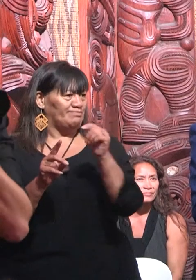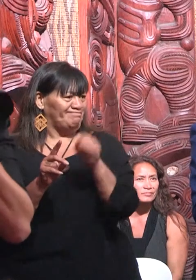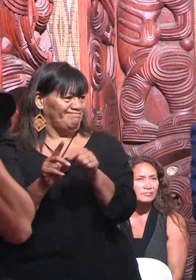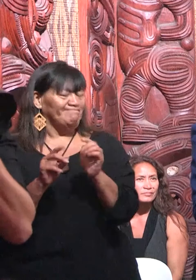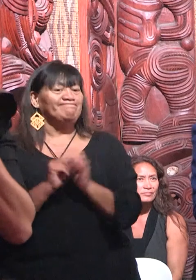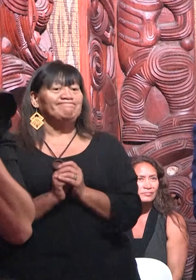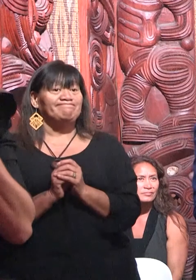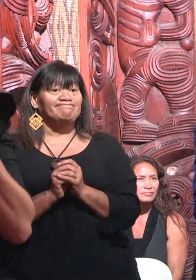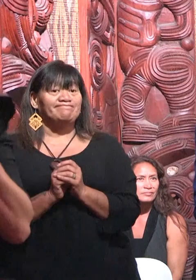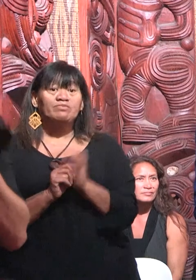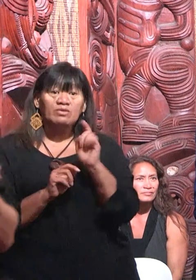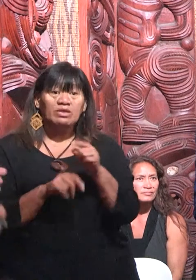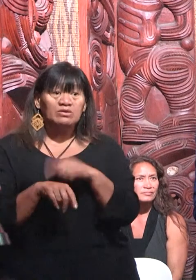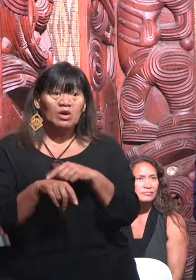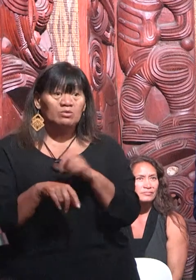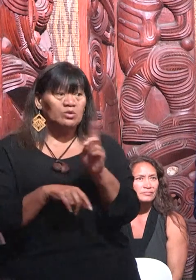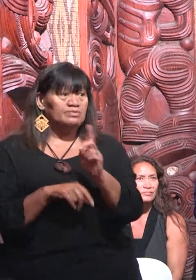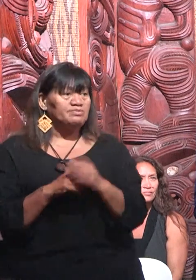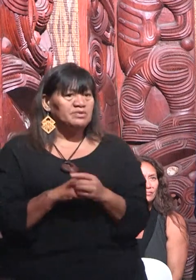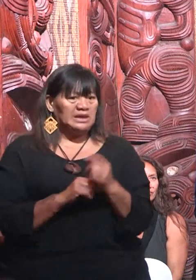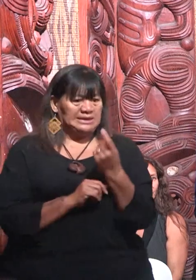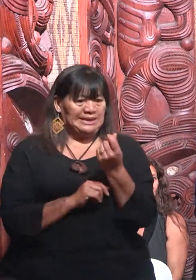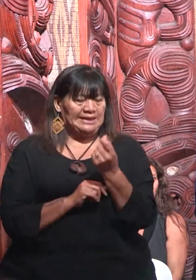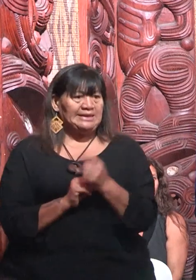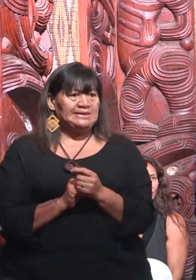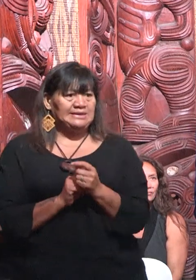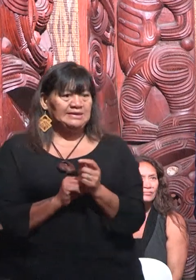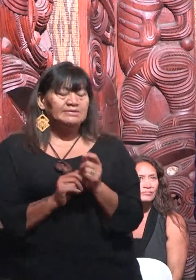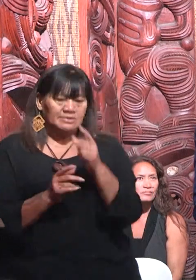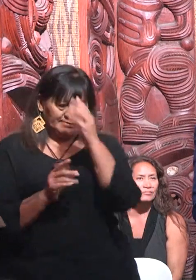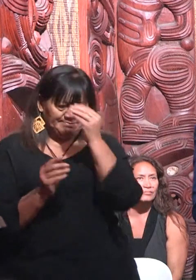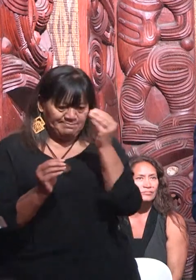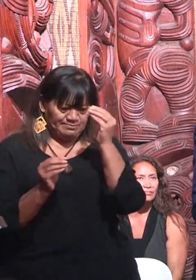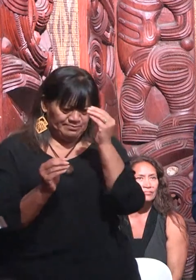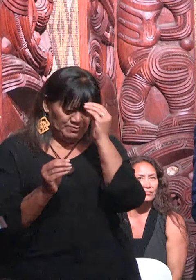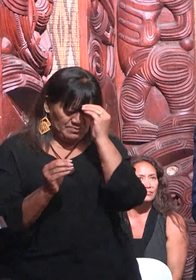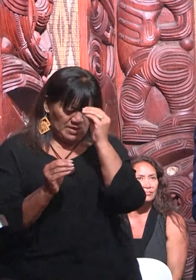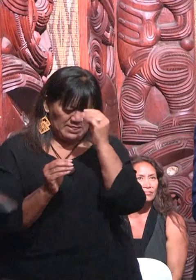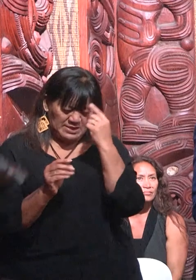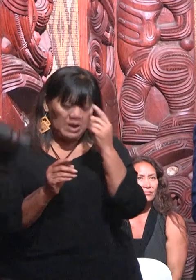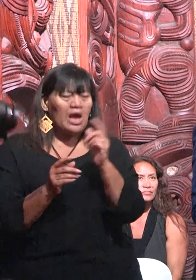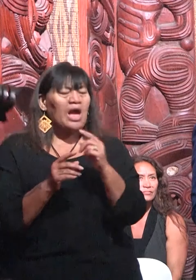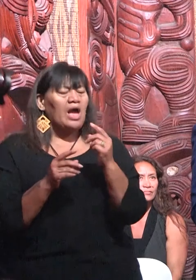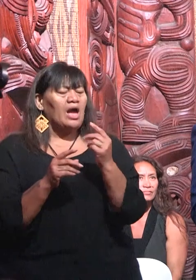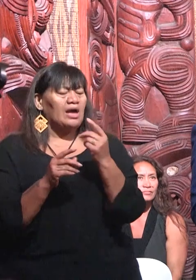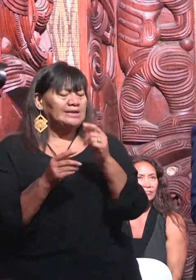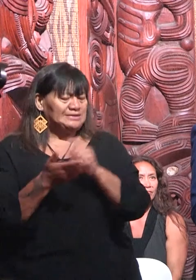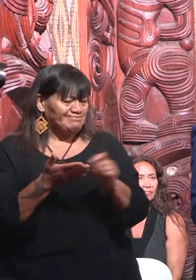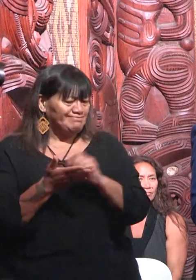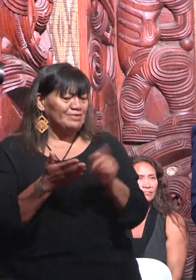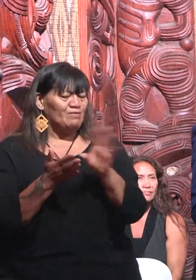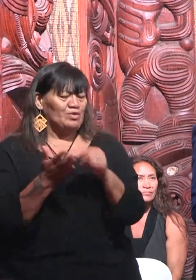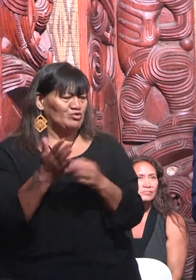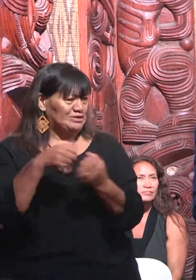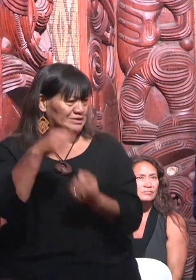1934, where it was approaching the signing of the commemorations of the centennial of the signing of